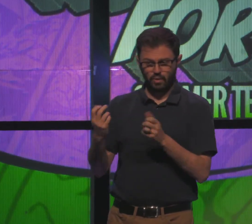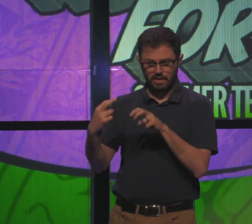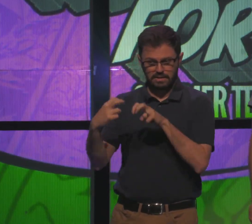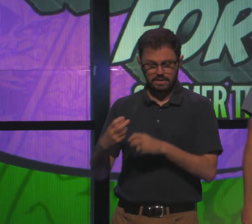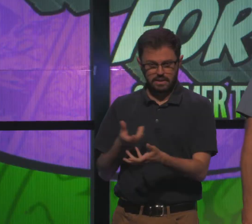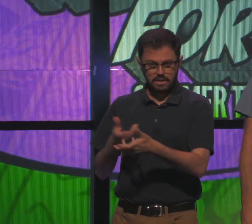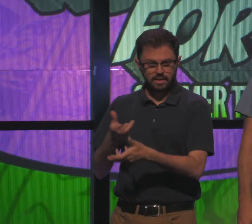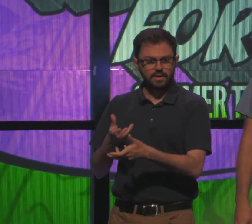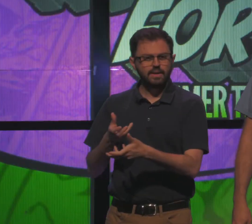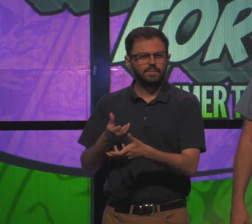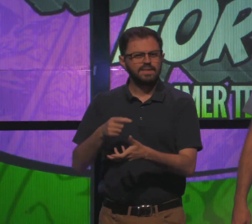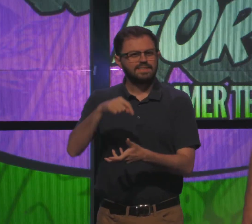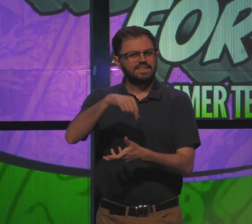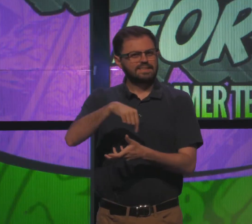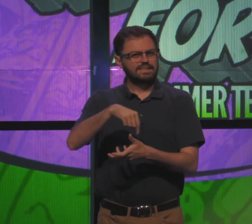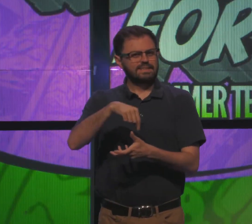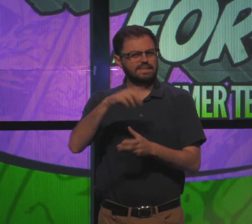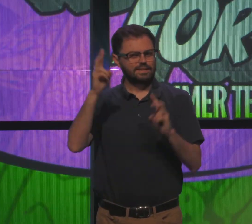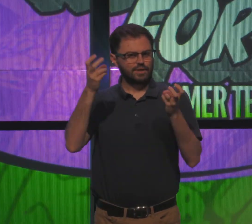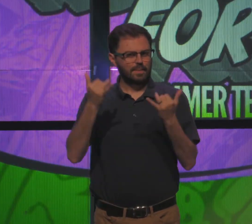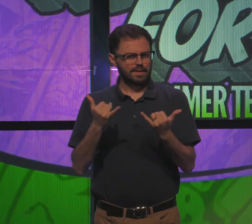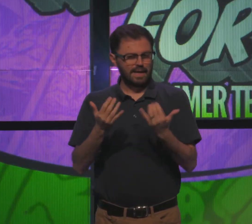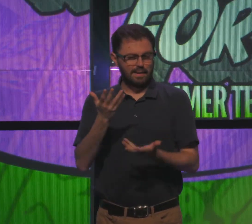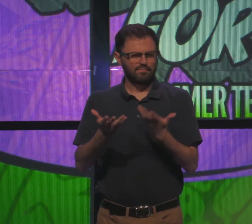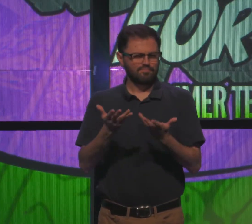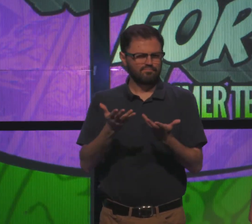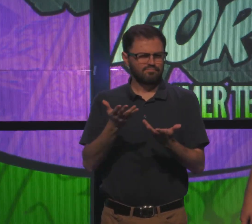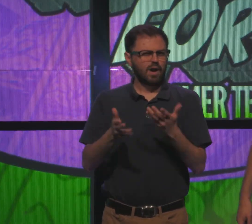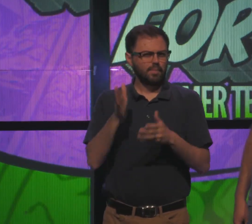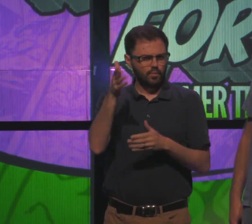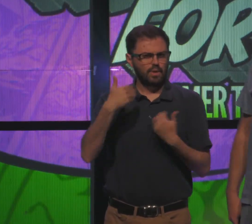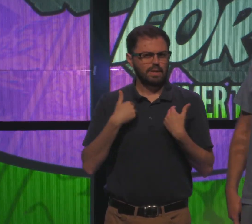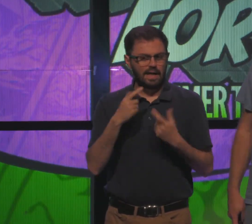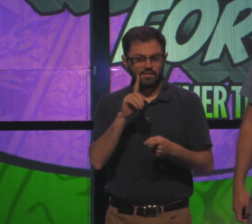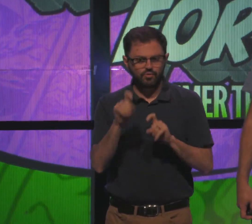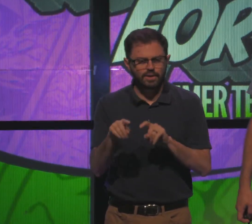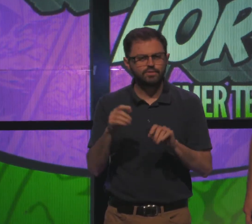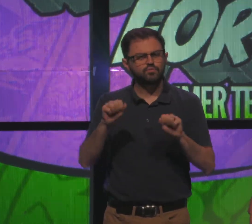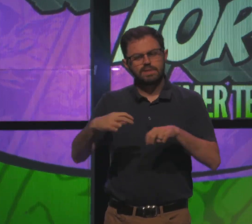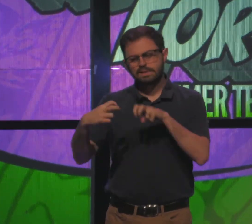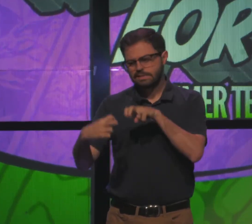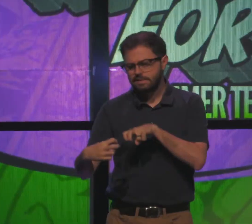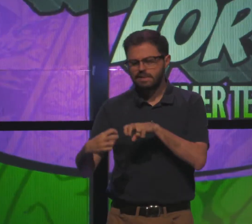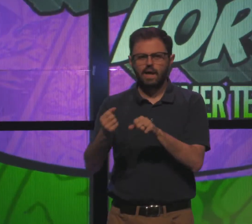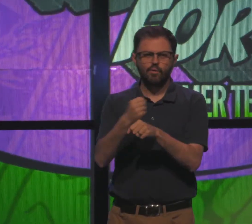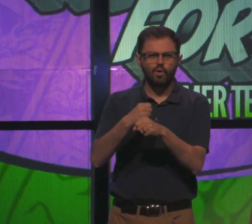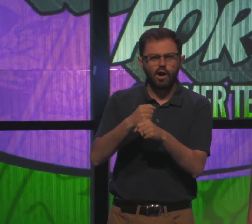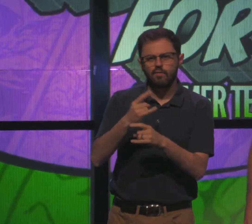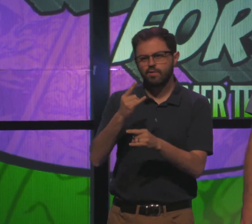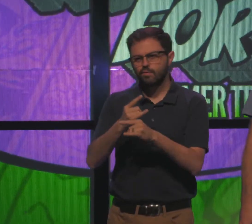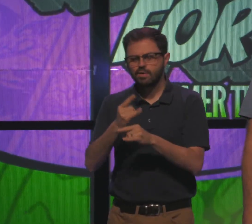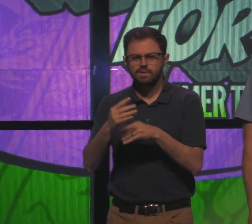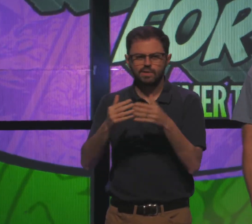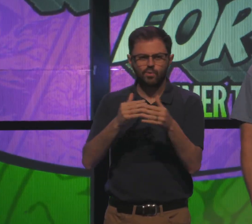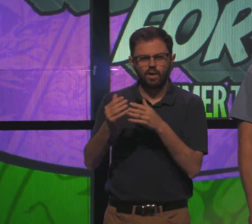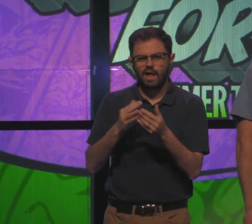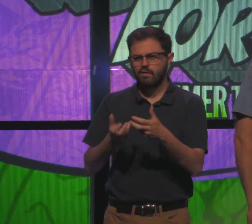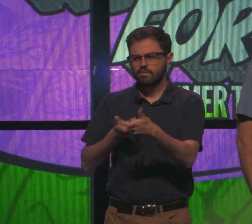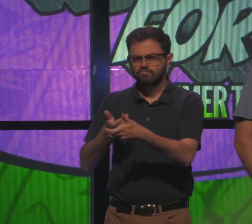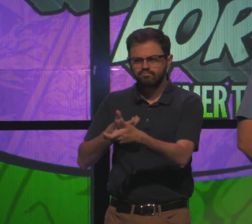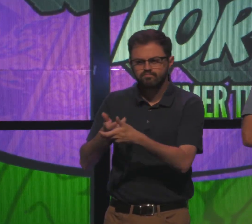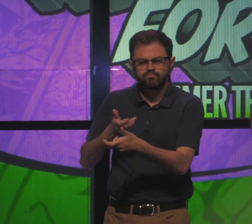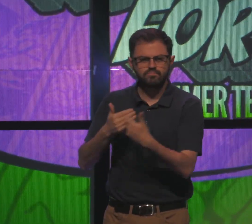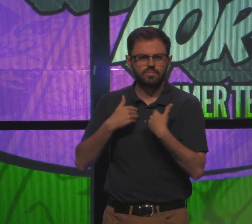answering. Shoot me a text. Would love to set up a time to get together, have coffee, whiskey, whatever you prefer, and we'll have a good time together.